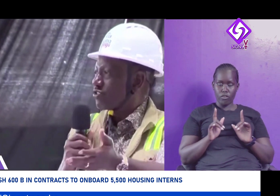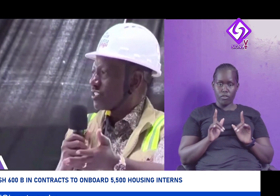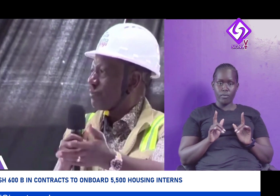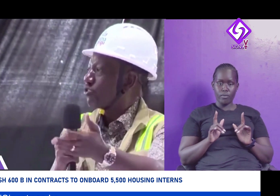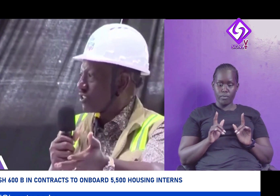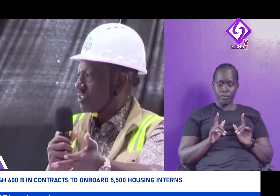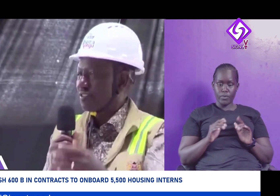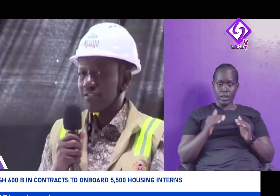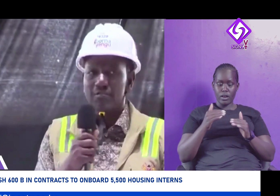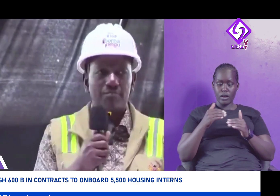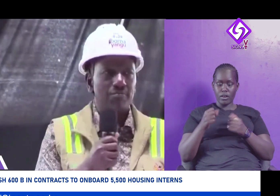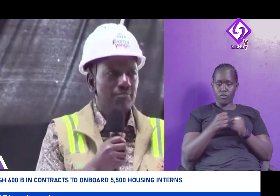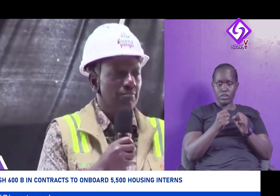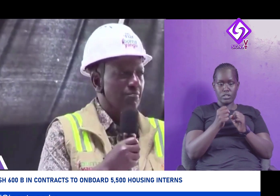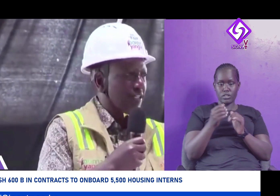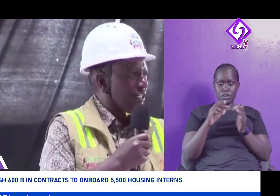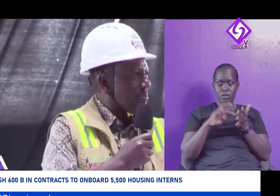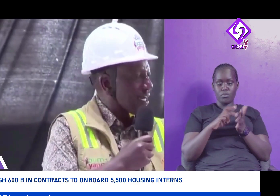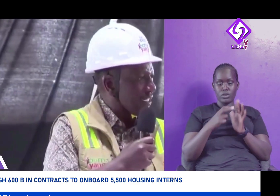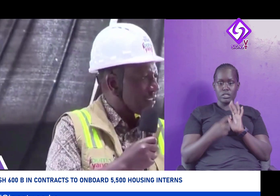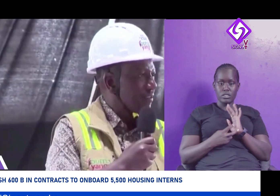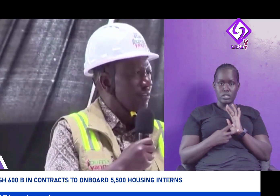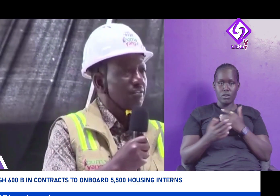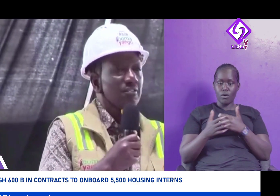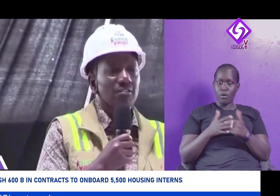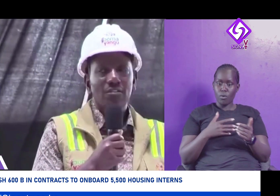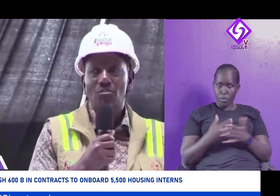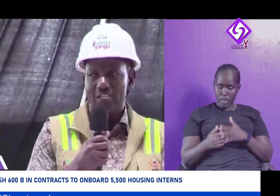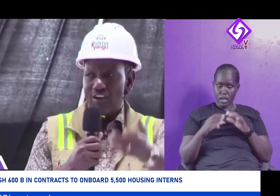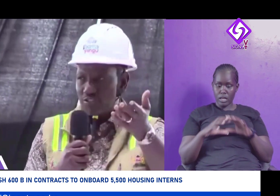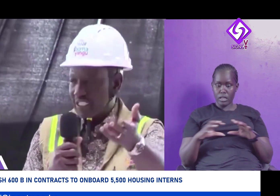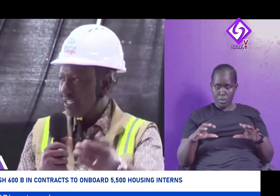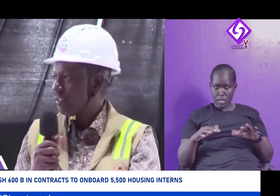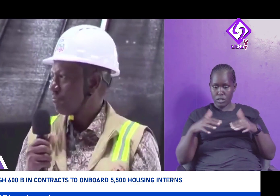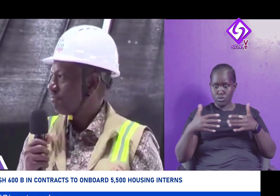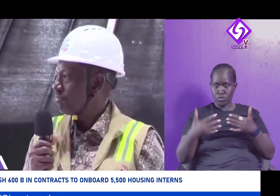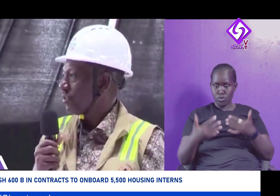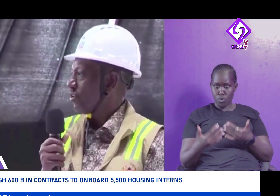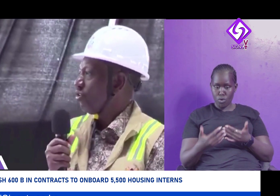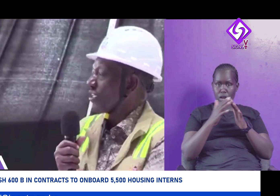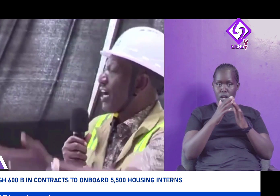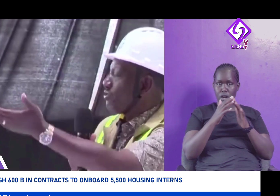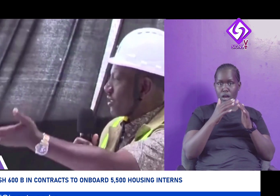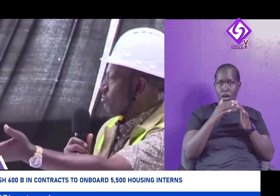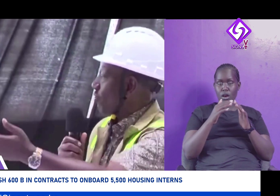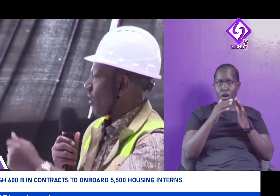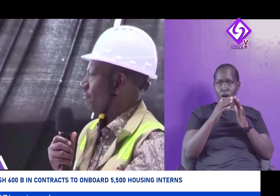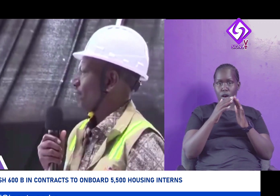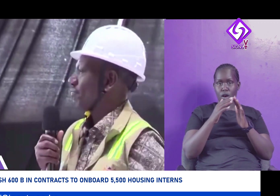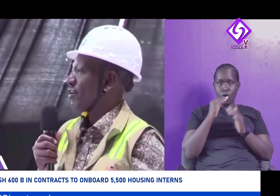infrastructure projects, either in a market or in a hostel or in a housing program,